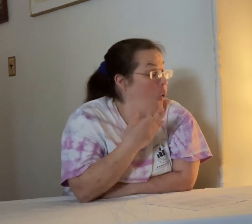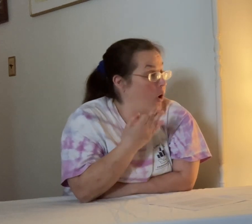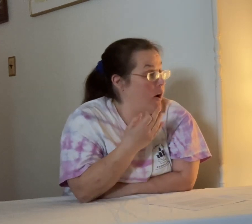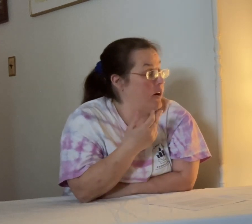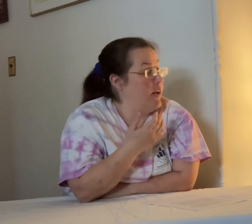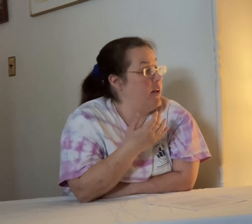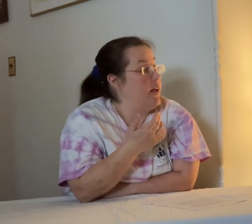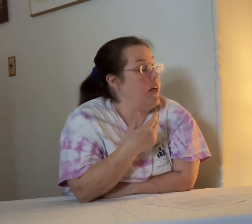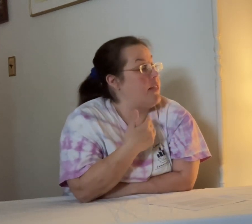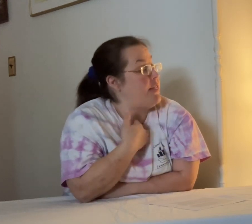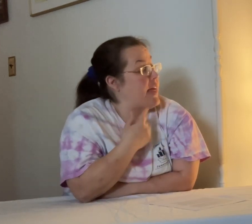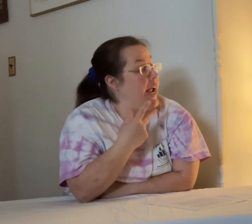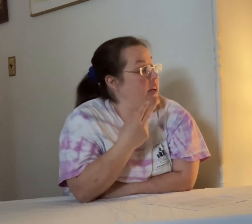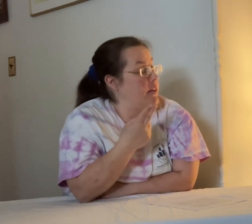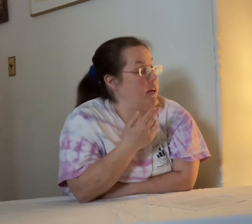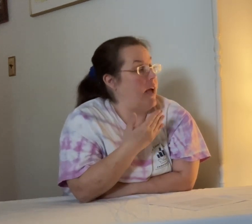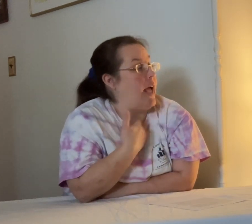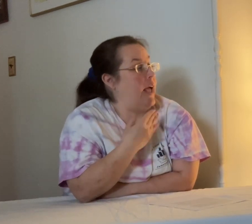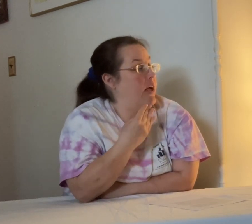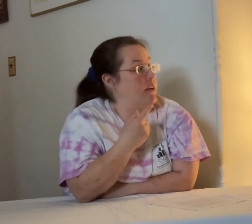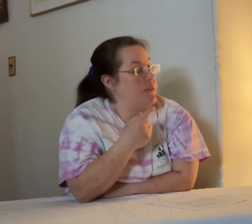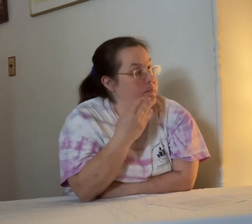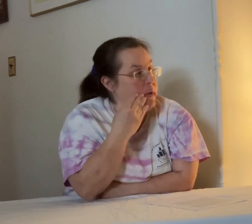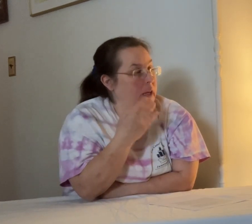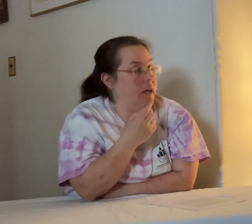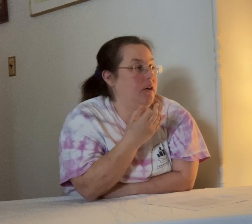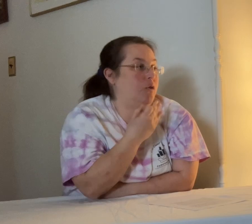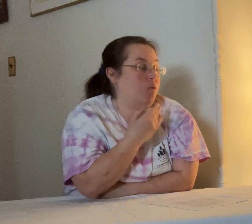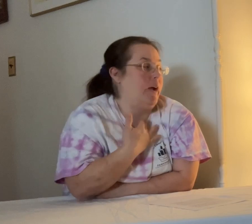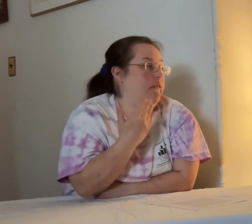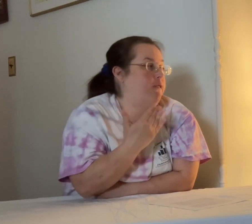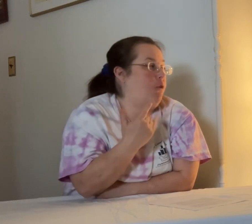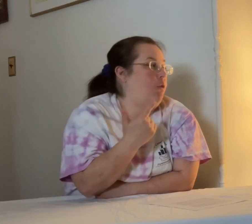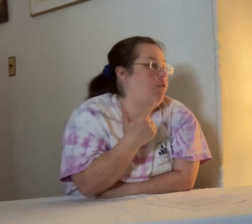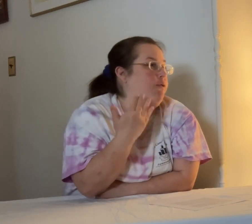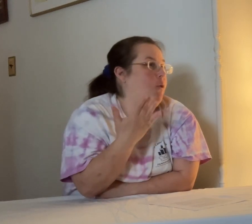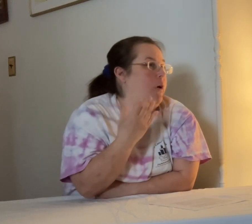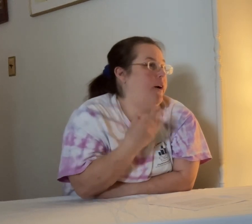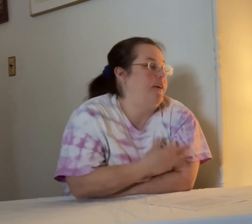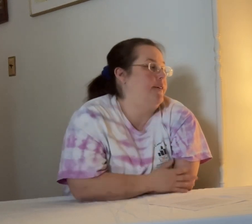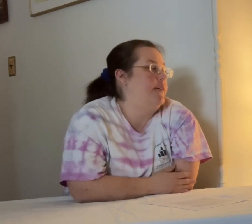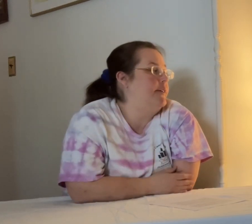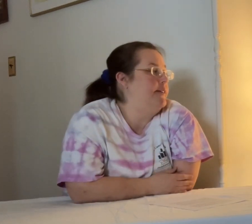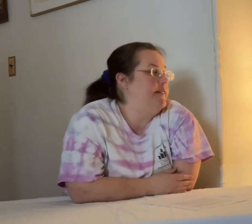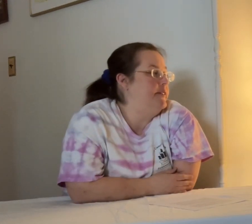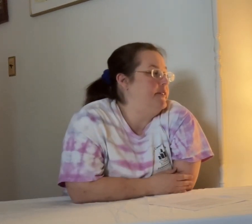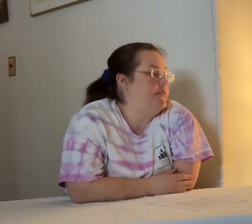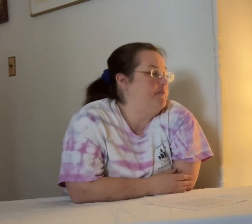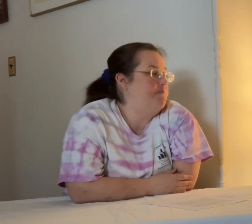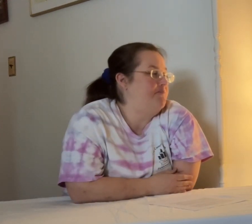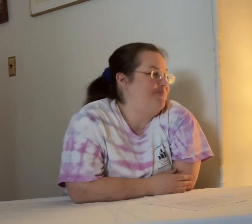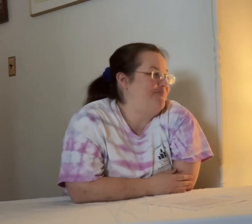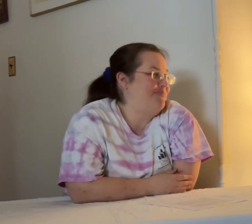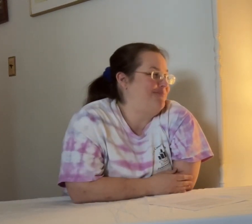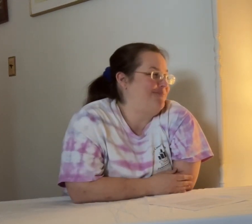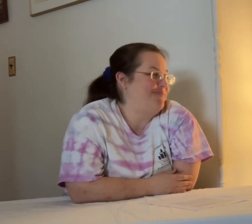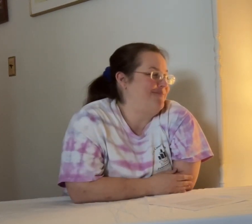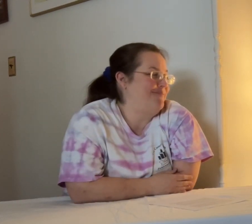Or thank and be grateful for? I am thankful